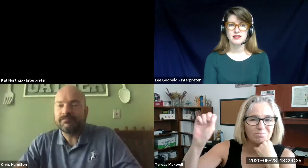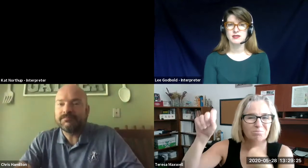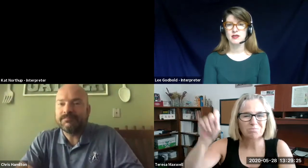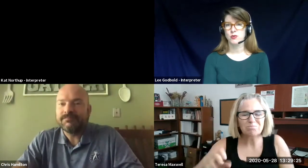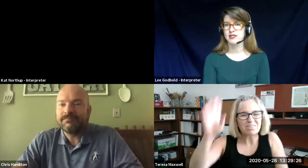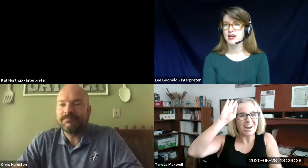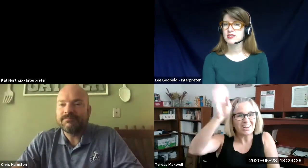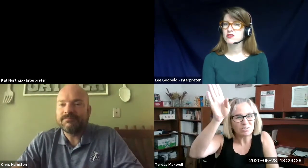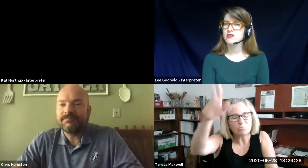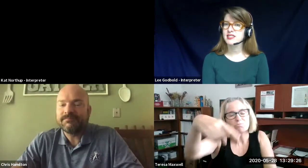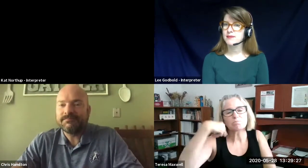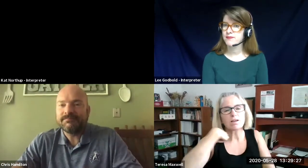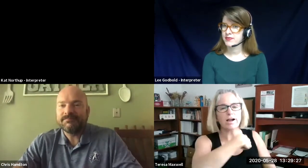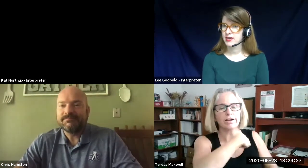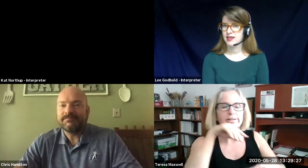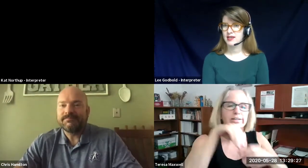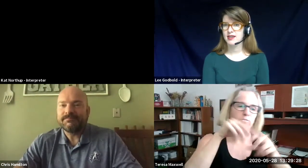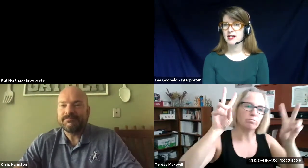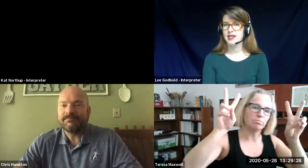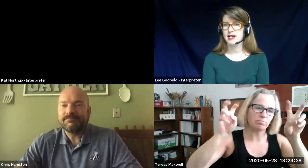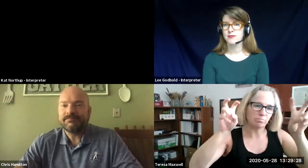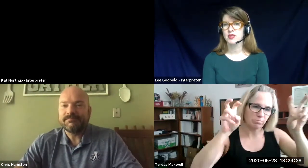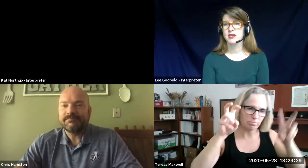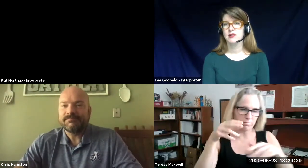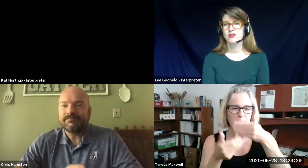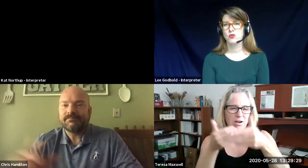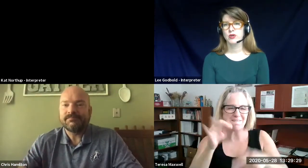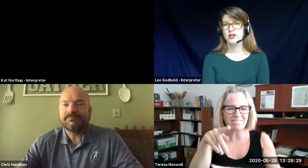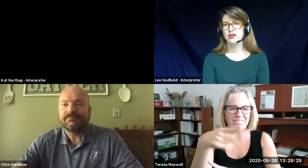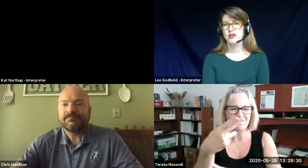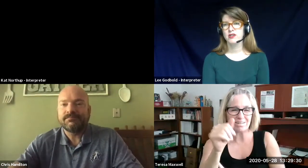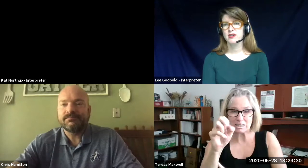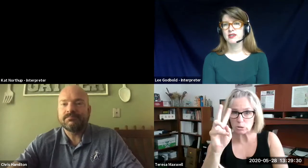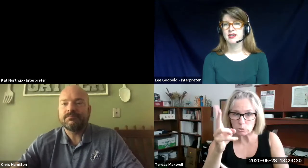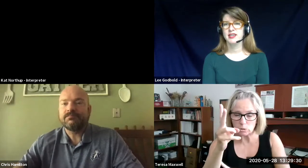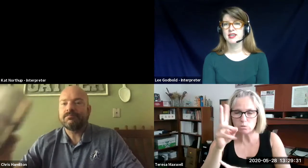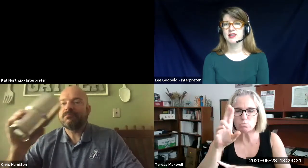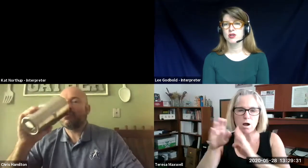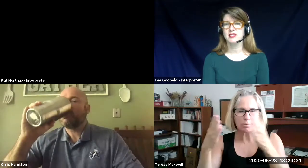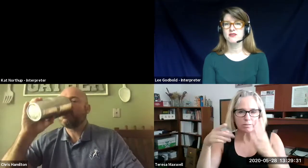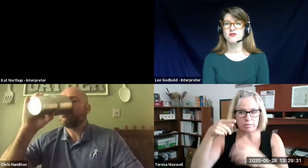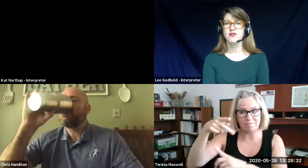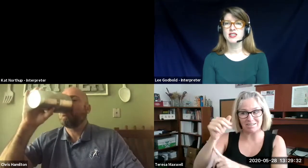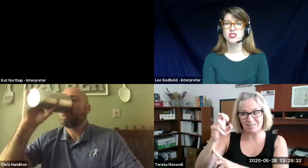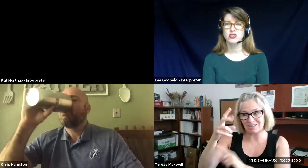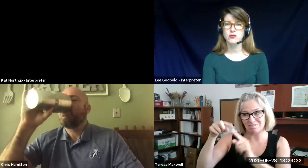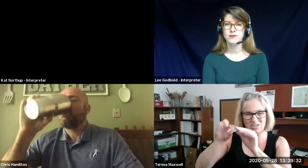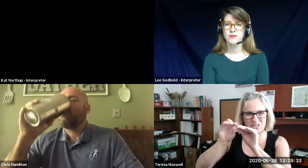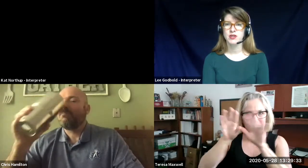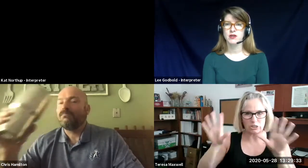practice. Otherwise not. Teresa? Hi. So we're in the process of phase 2